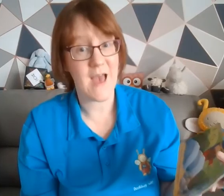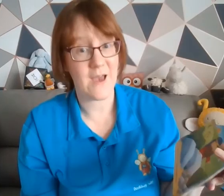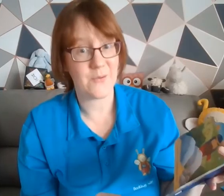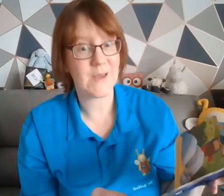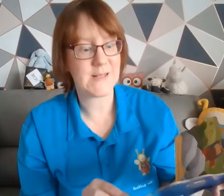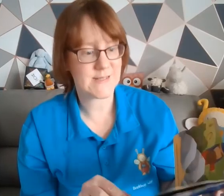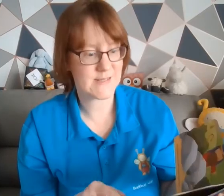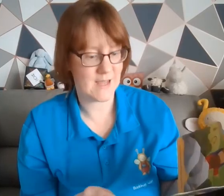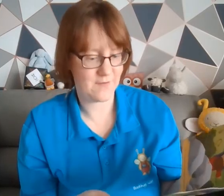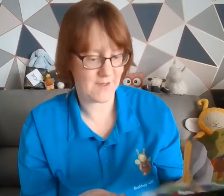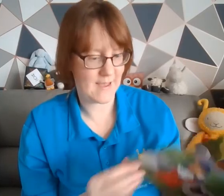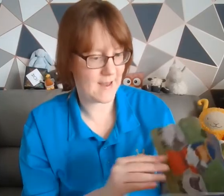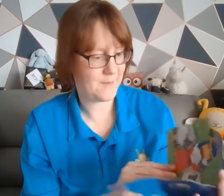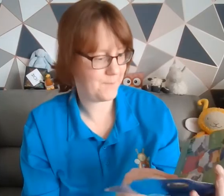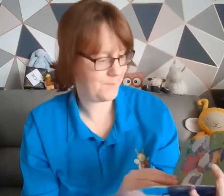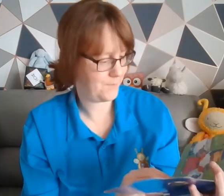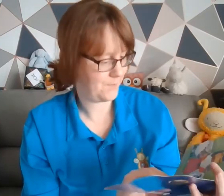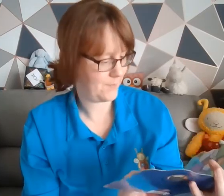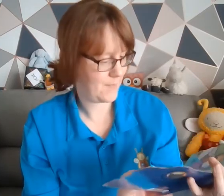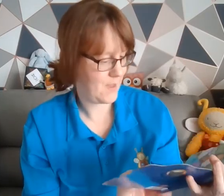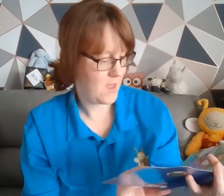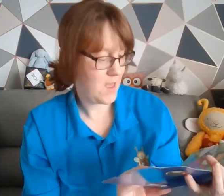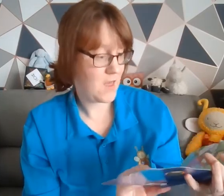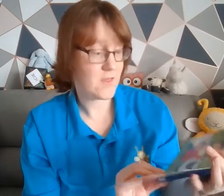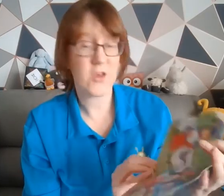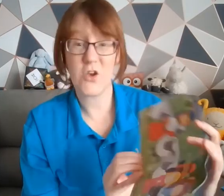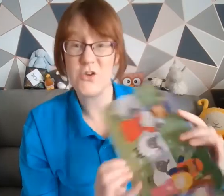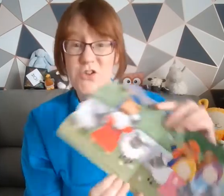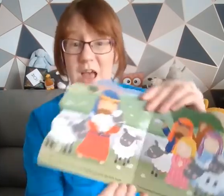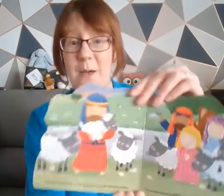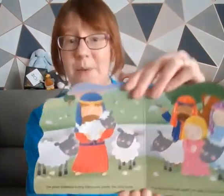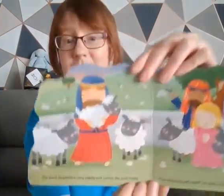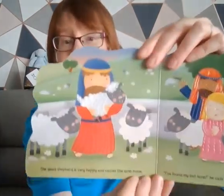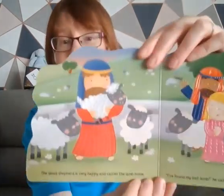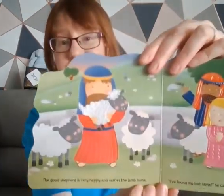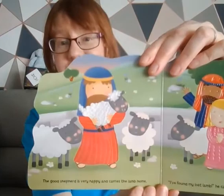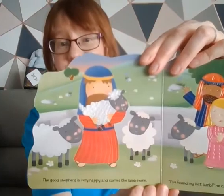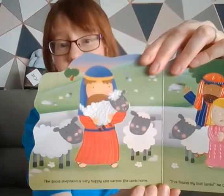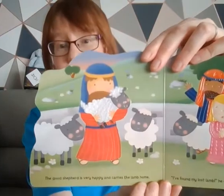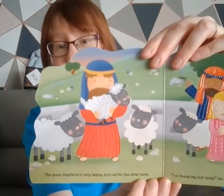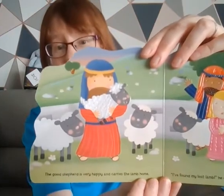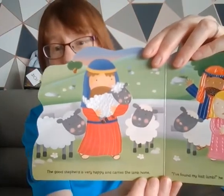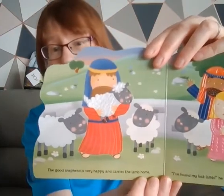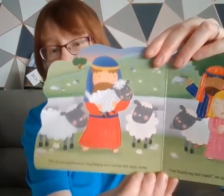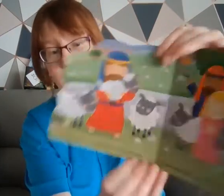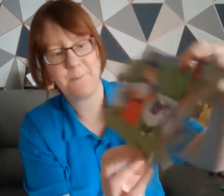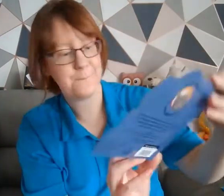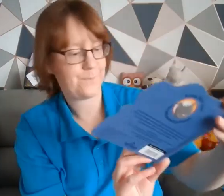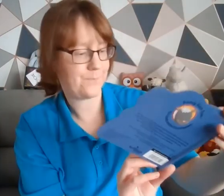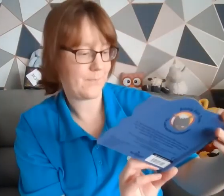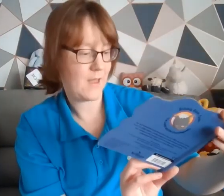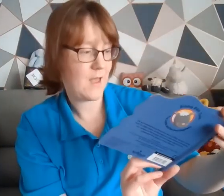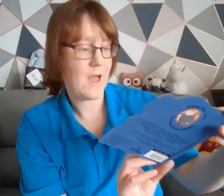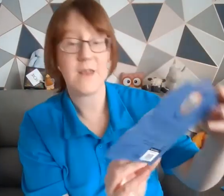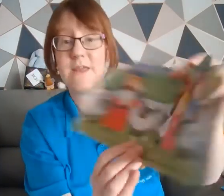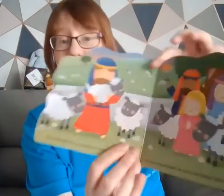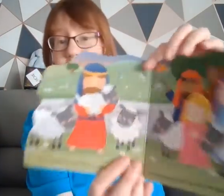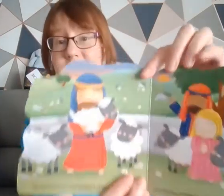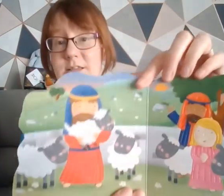Now it's safe again. The good shepherd is very happy, and he carries the